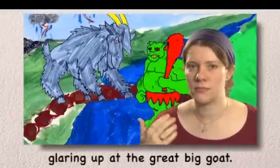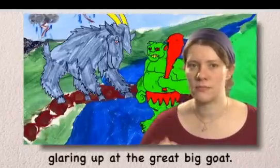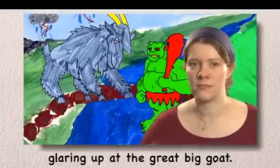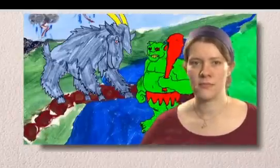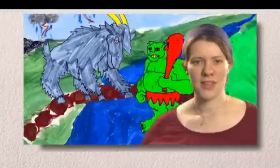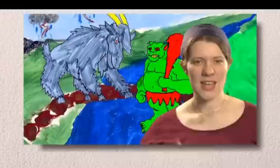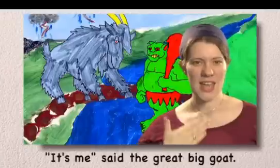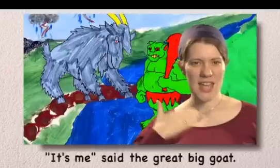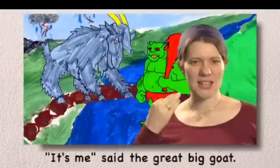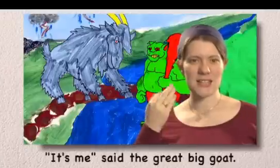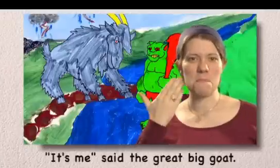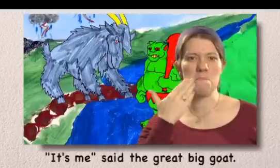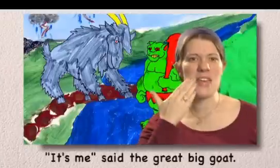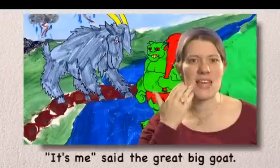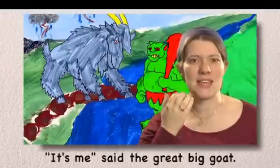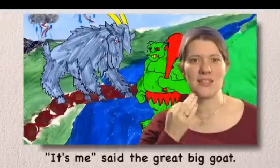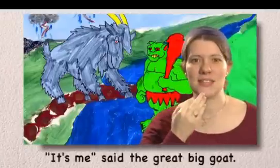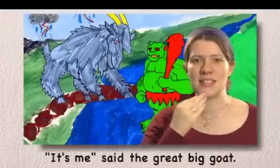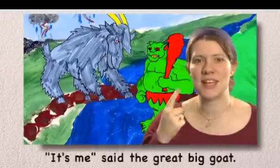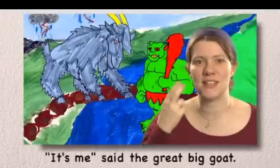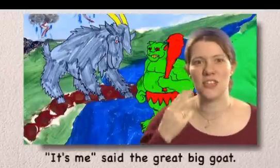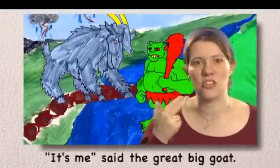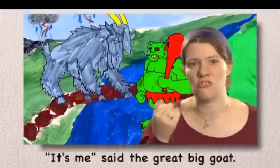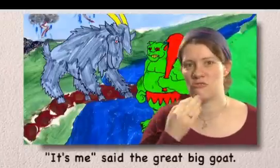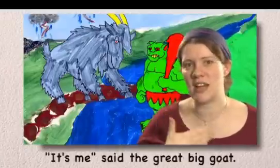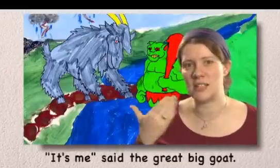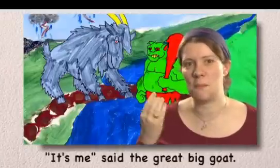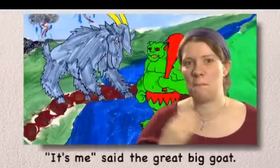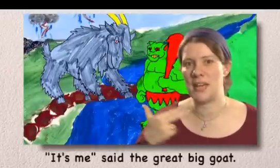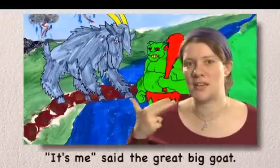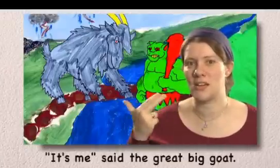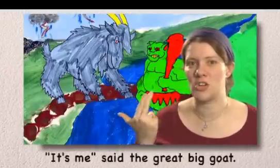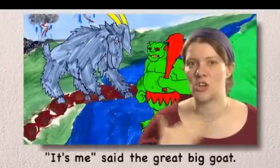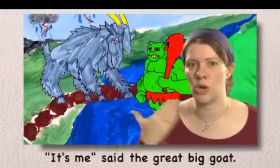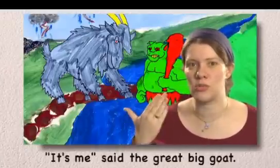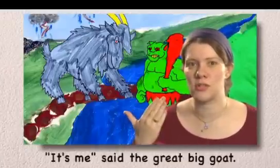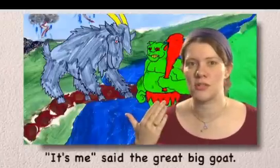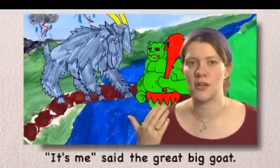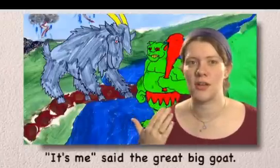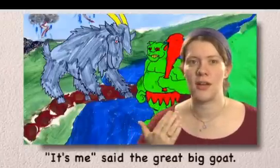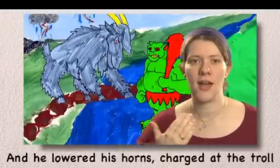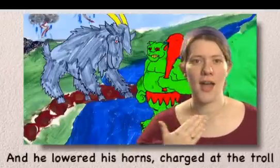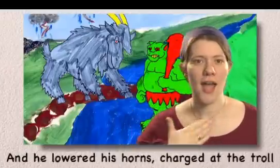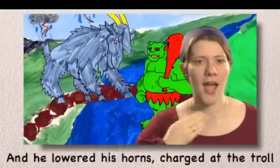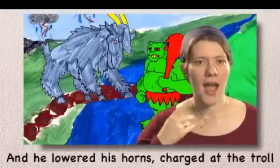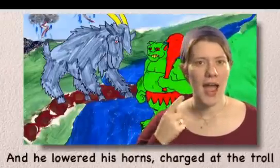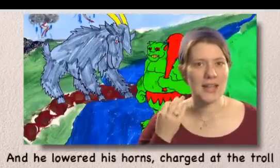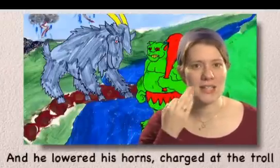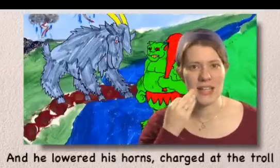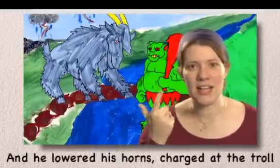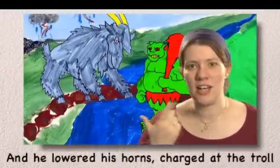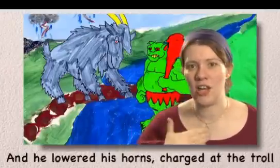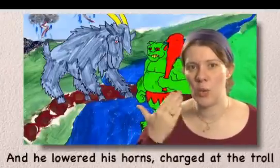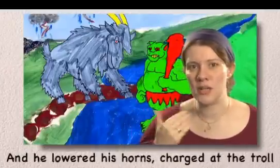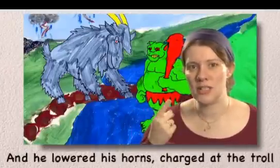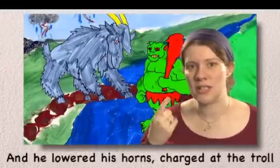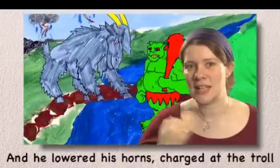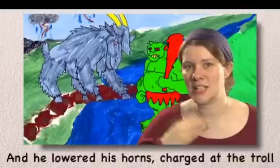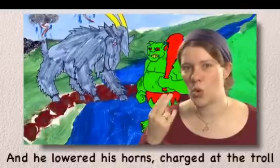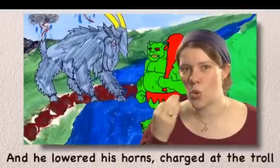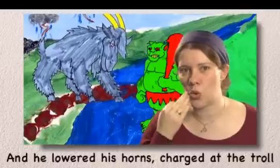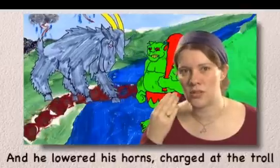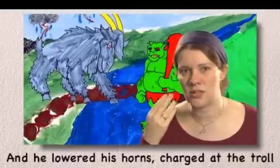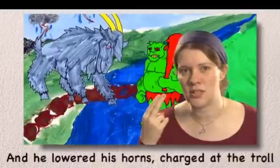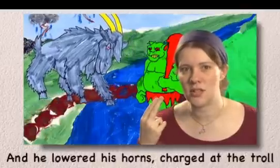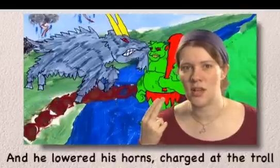It's me, said the great big goat, and he lowered